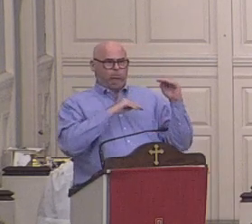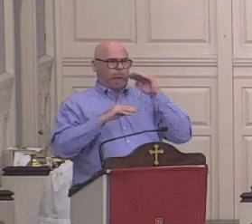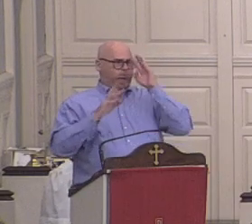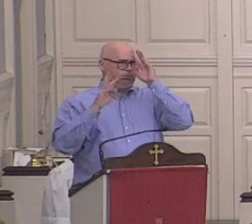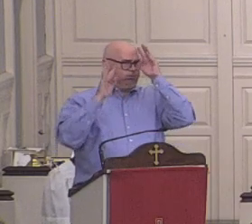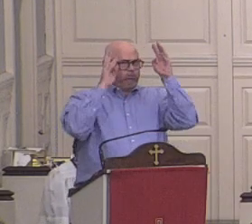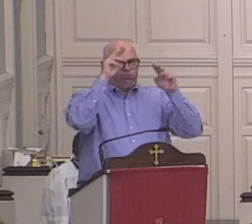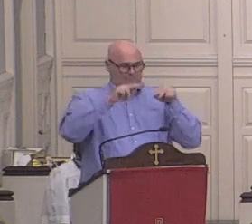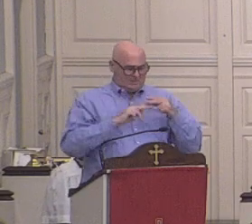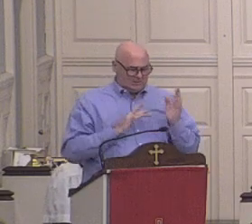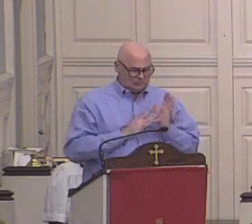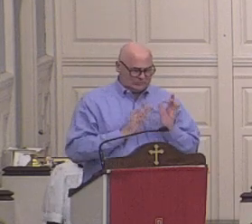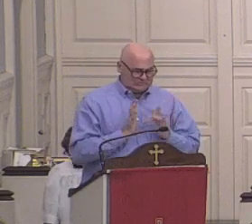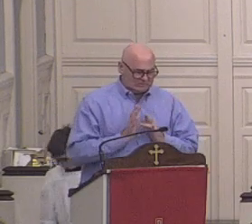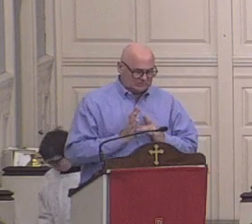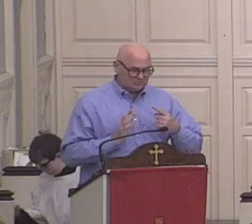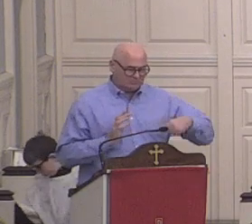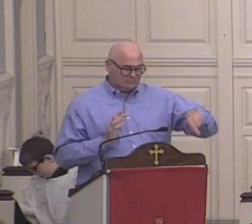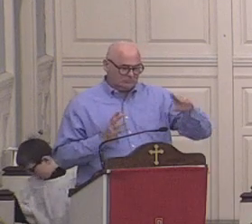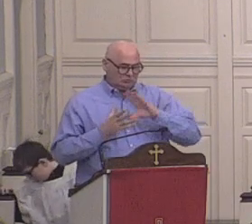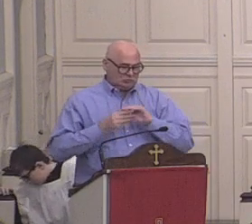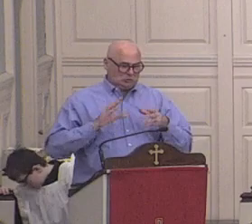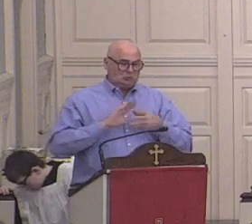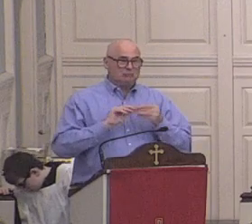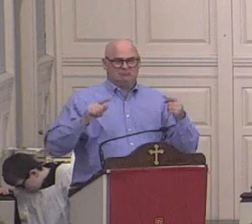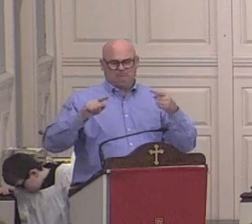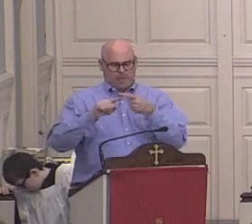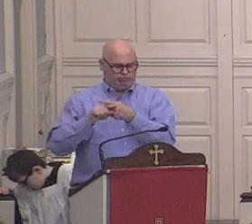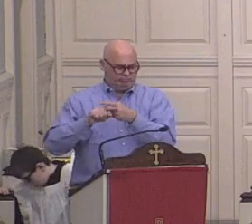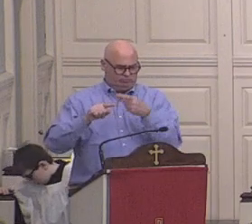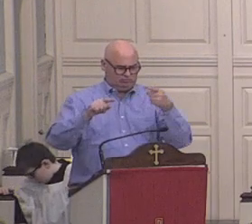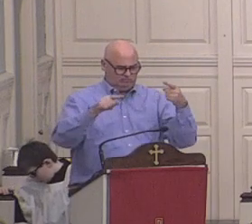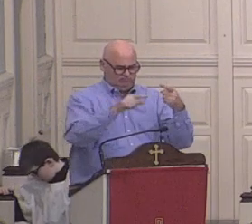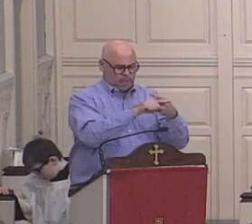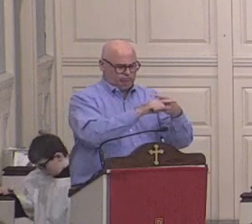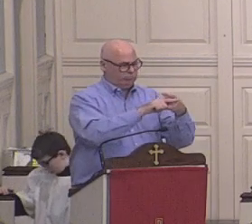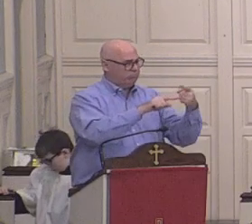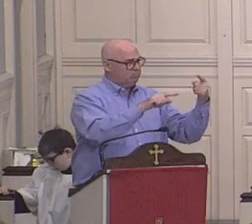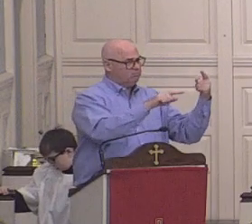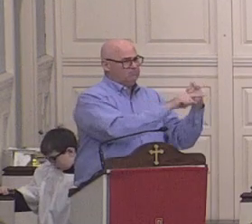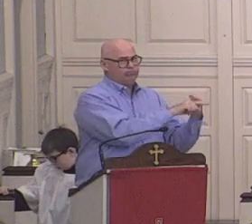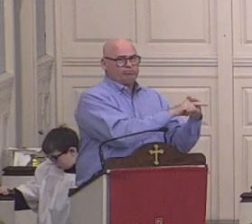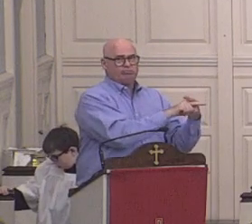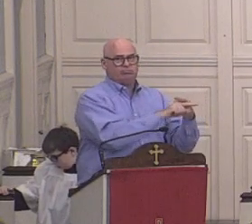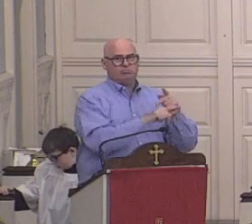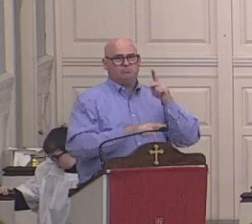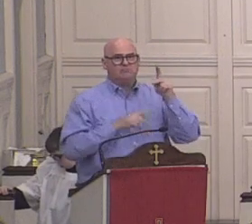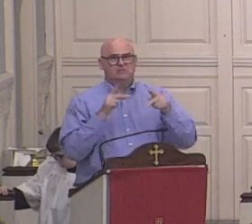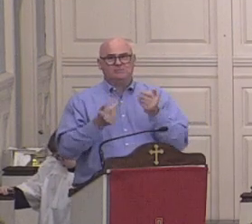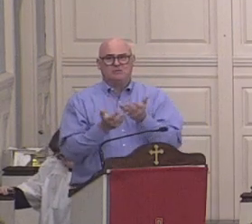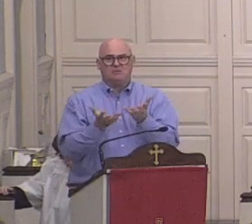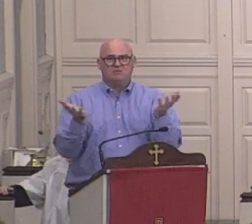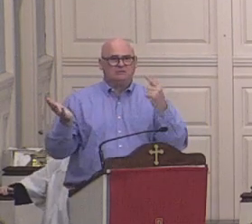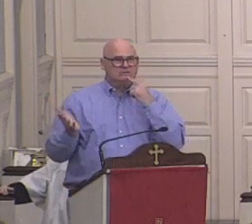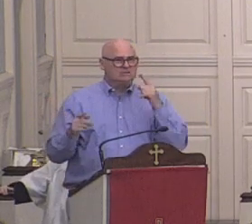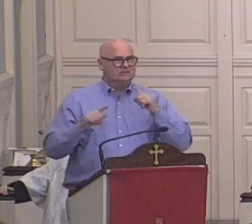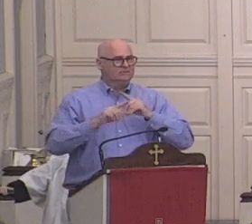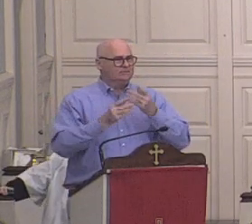Many gave false witness against him, but their testimony did not agree.